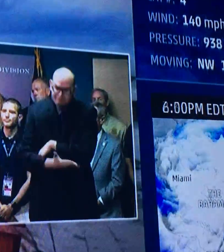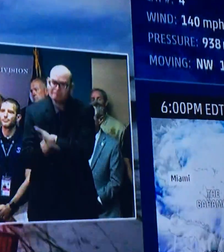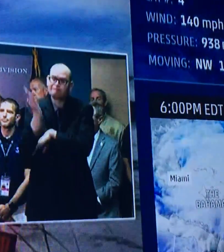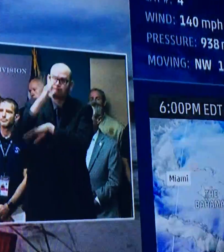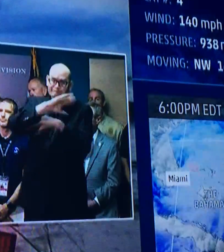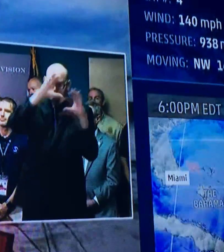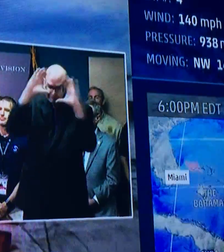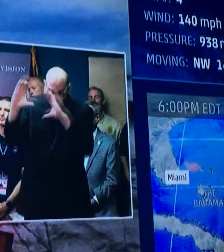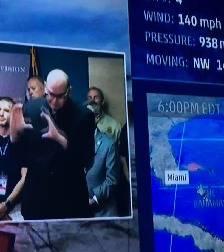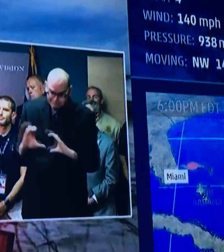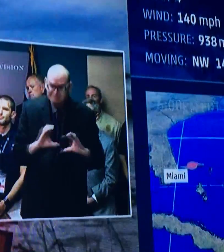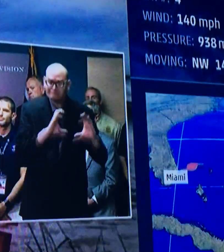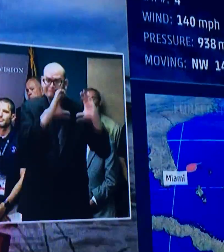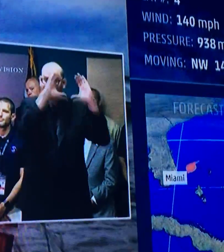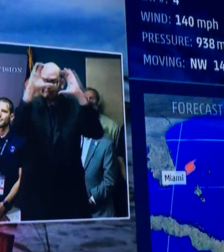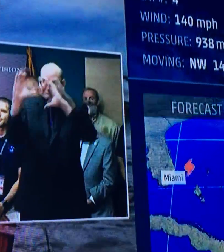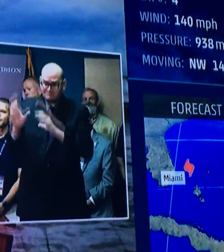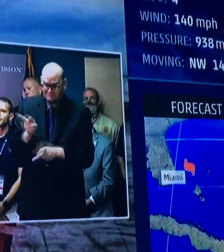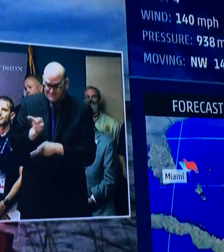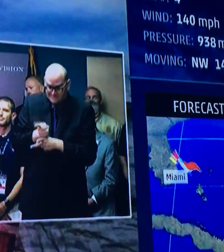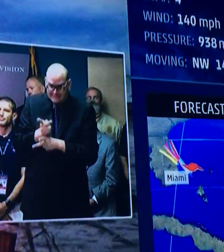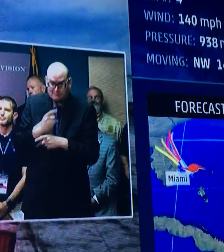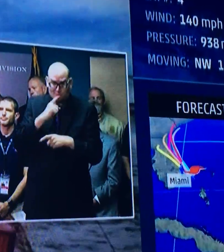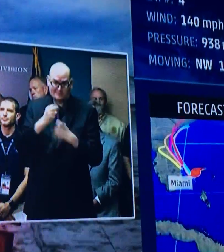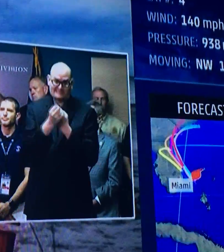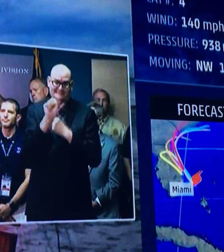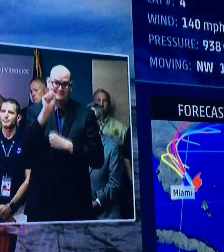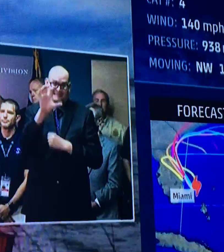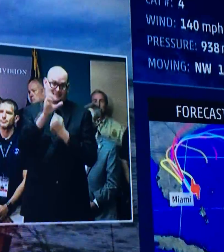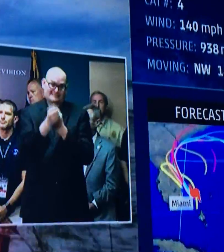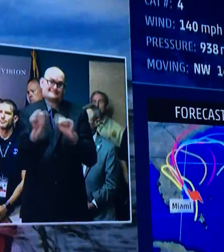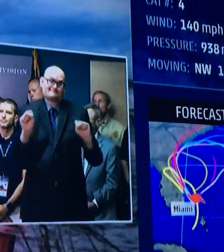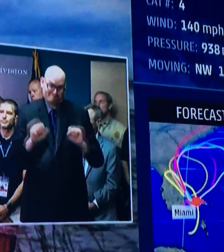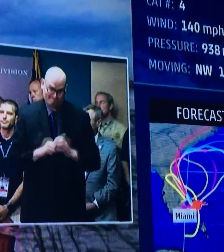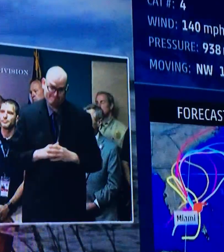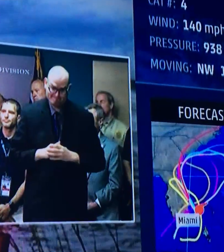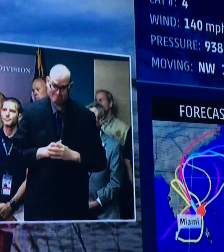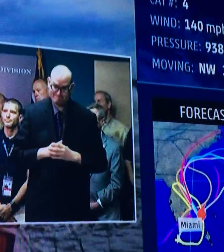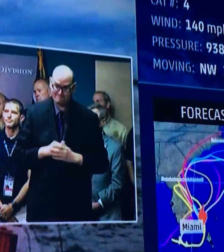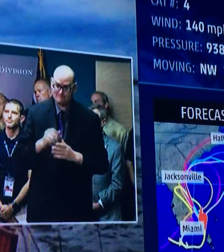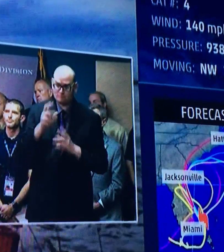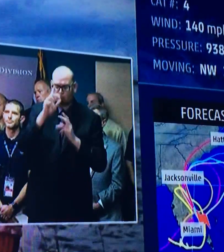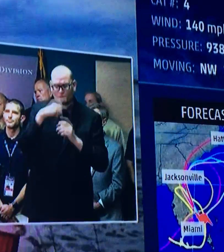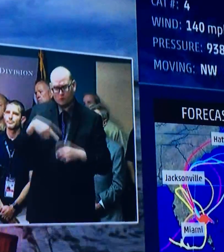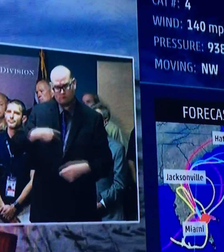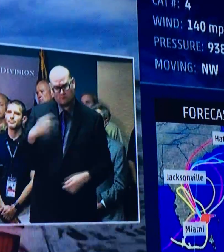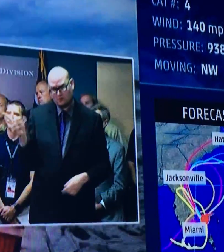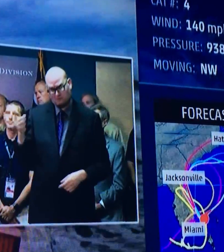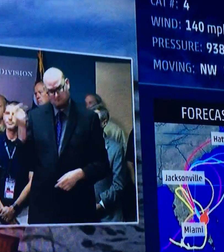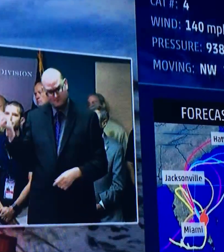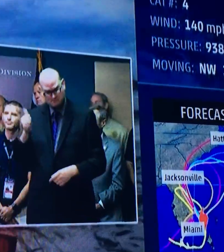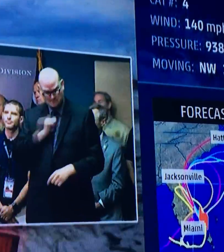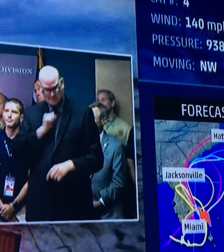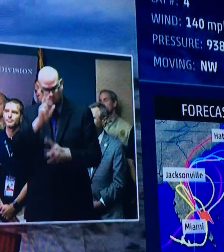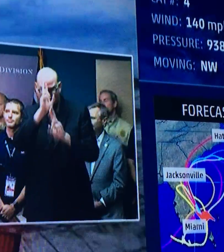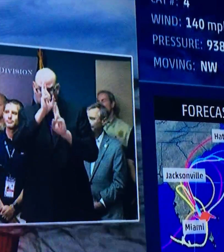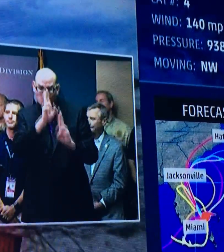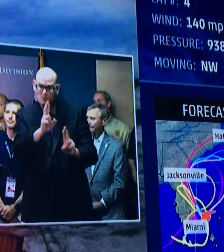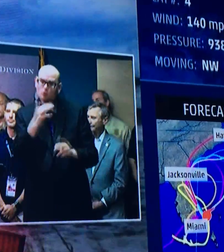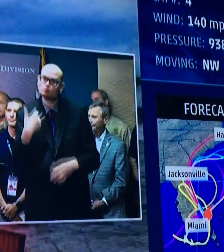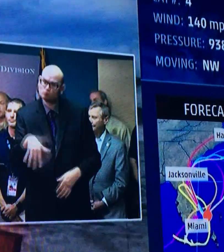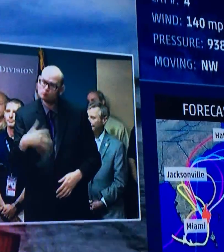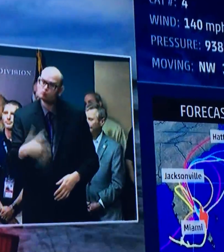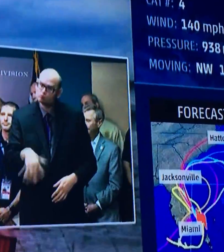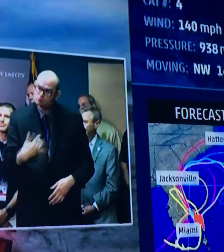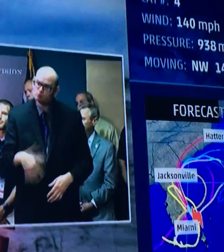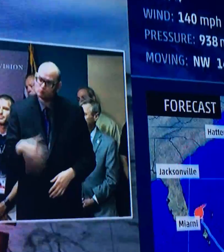take care of you. They are doing all this to prepare. If you respect what they're doing, please evacuate, because they're doing this to save you.